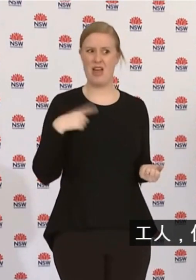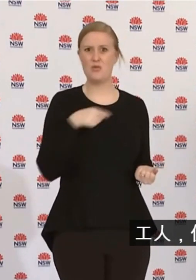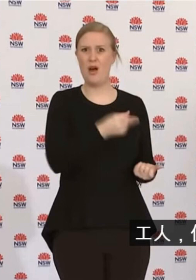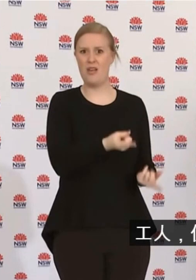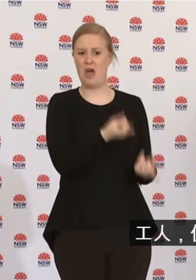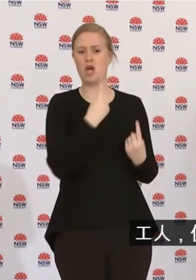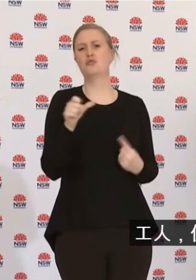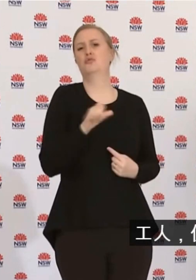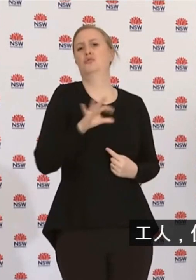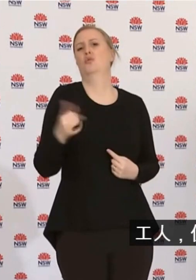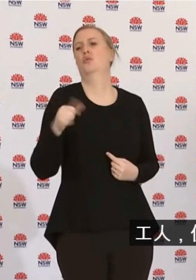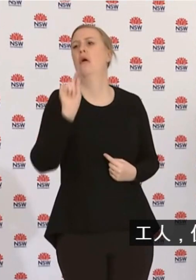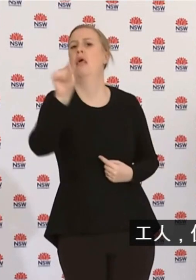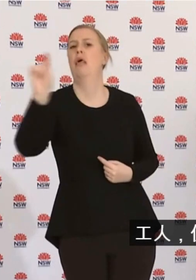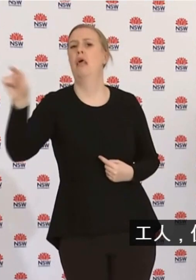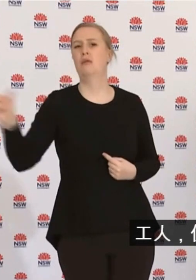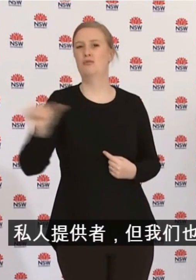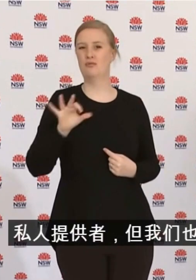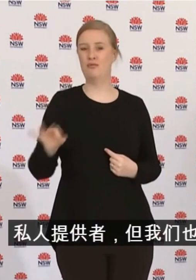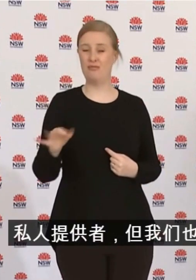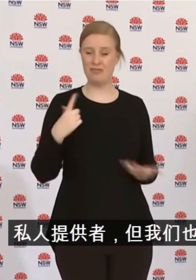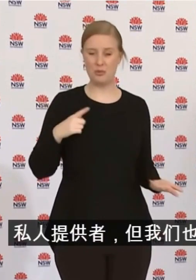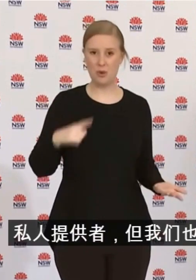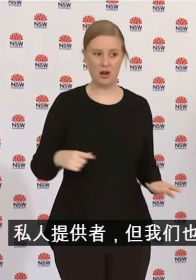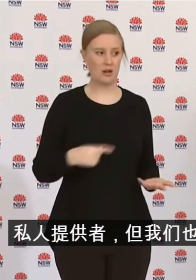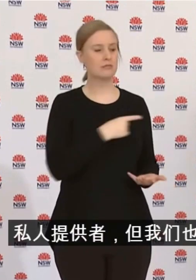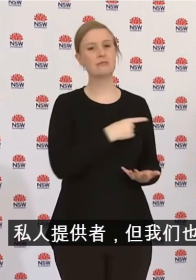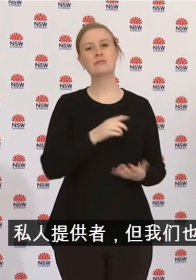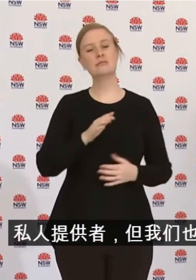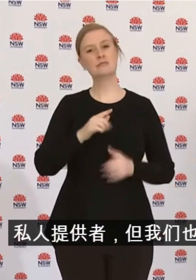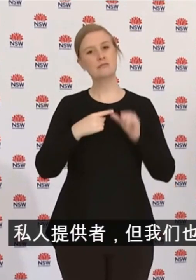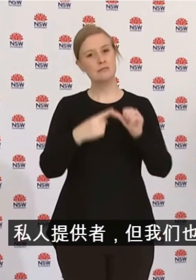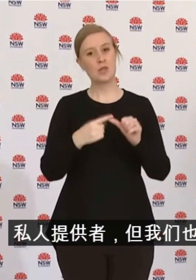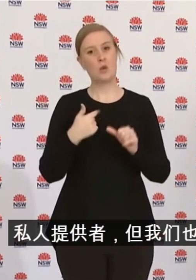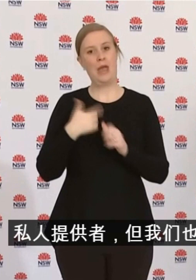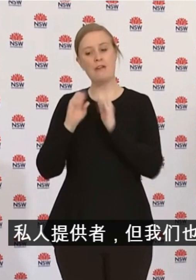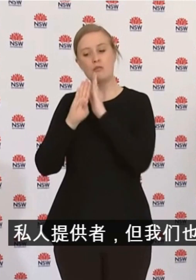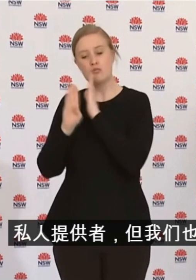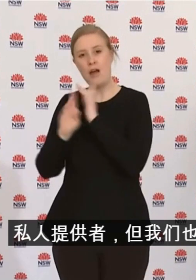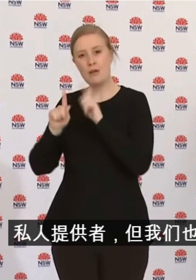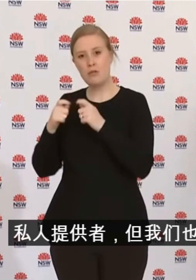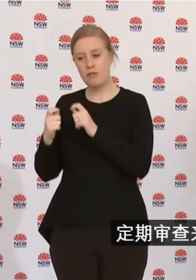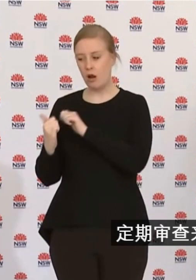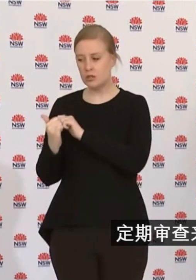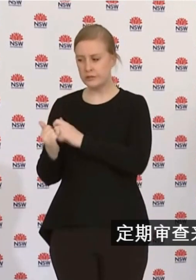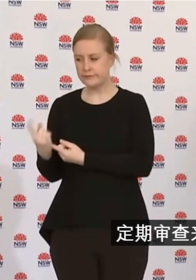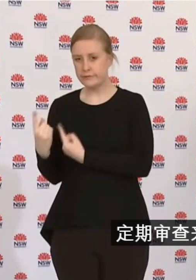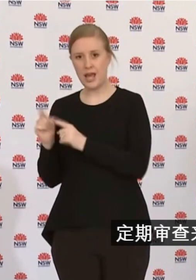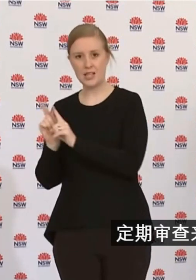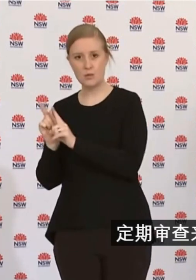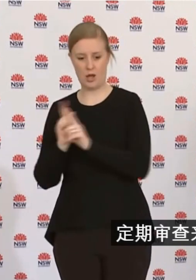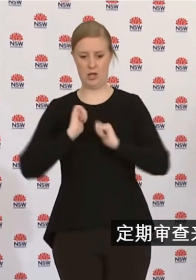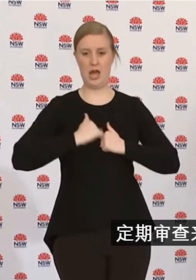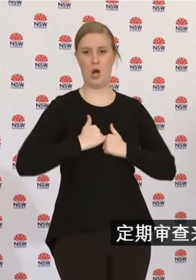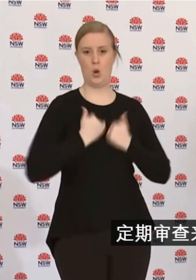workers, but we also consult regularly with private providers. But we also have our own independent epidemiologists who review data